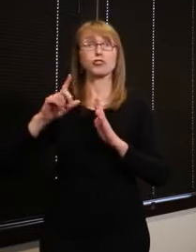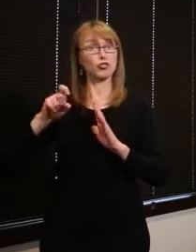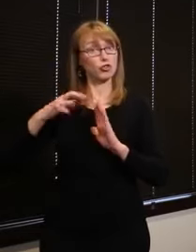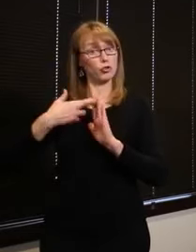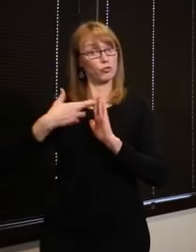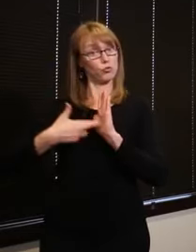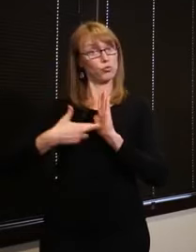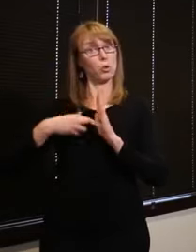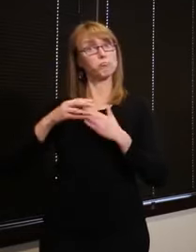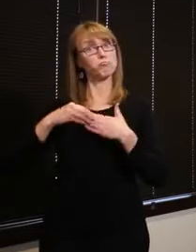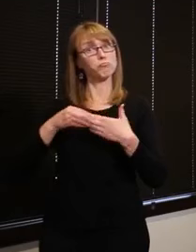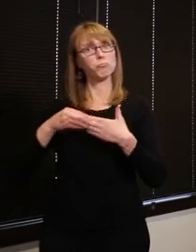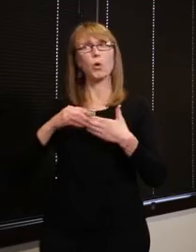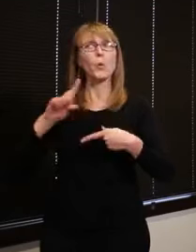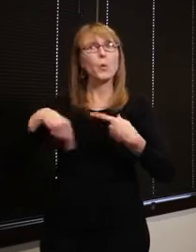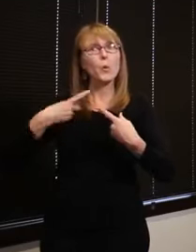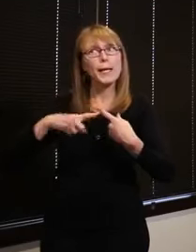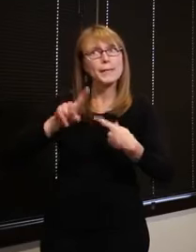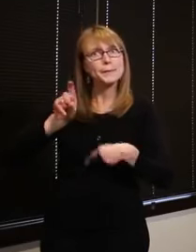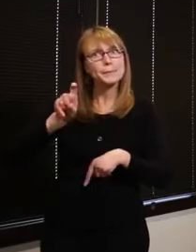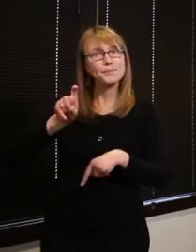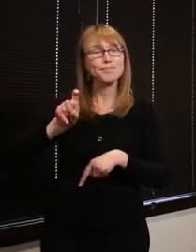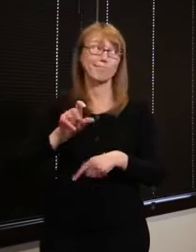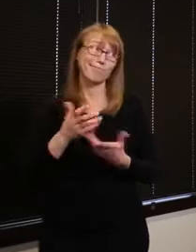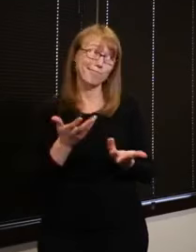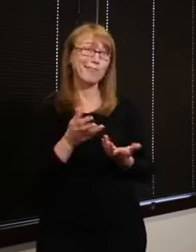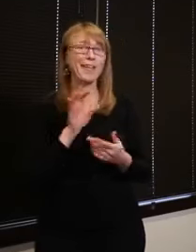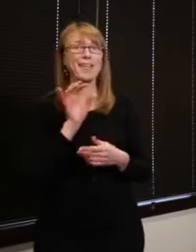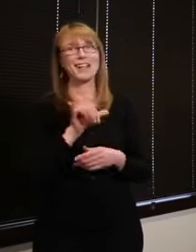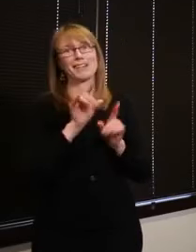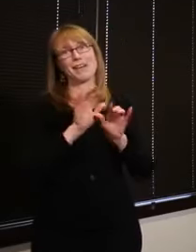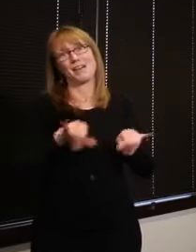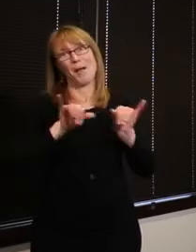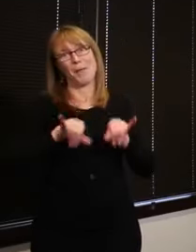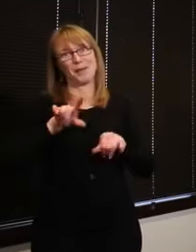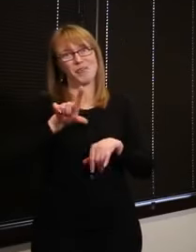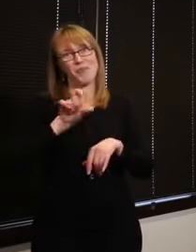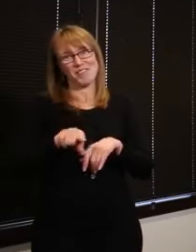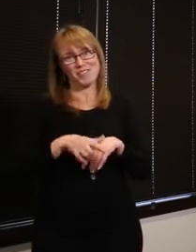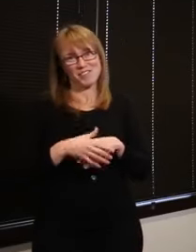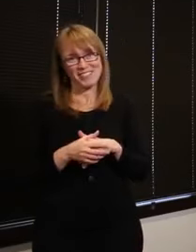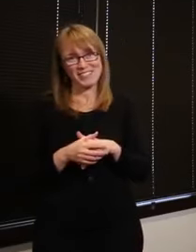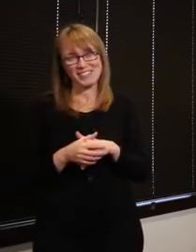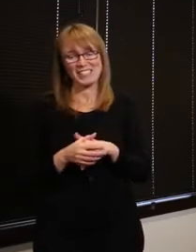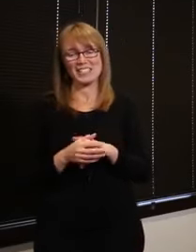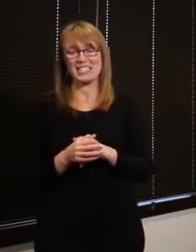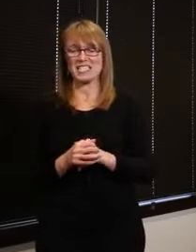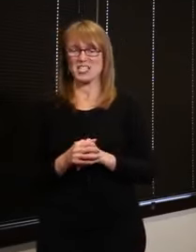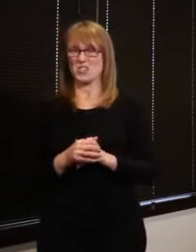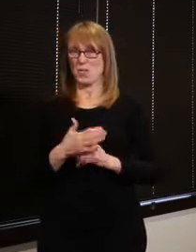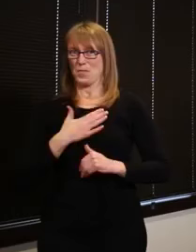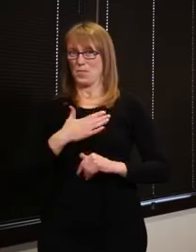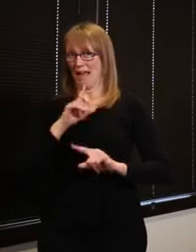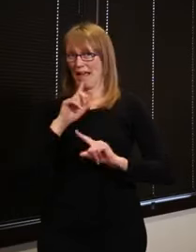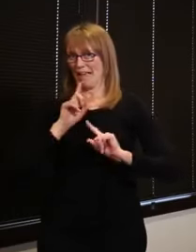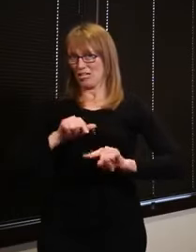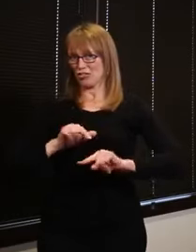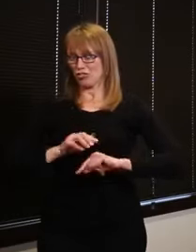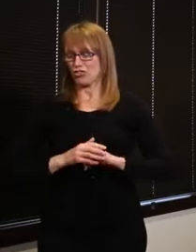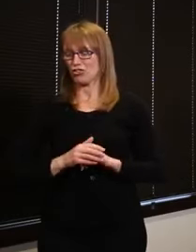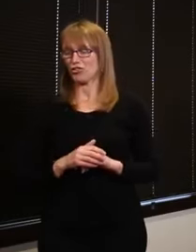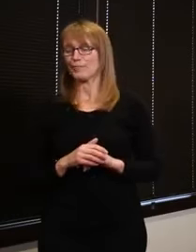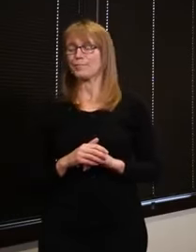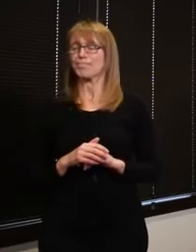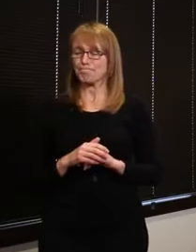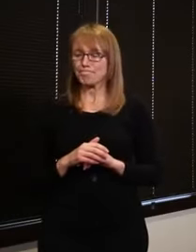So that's a question that's asked quite frequently, and so I'll answer it this way. I really, in looking at the data, and you